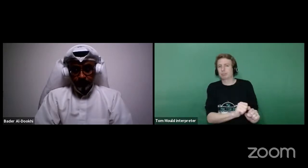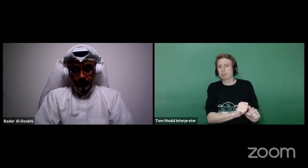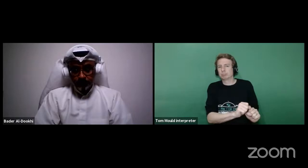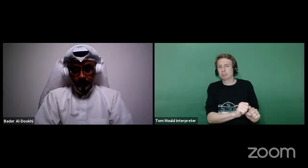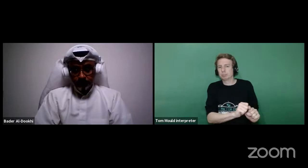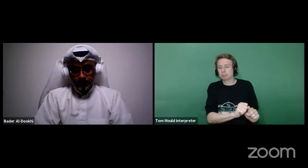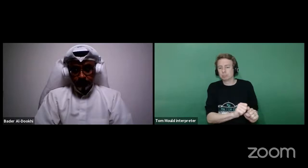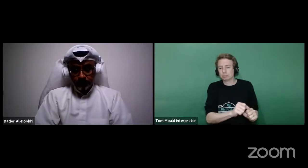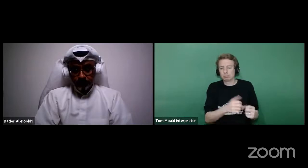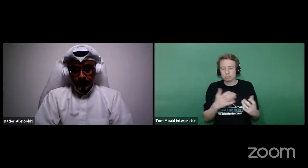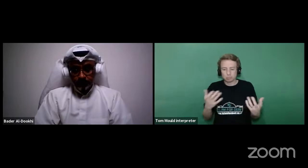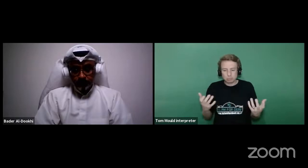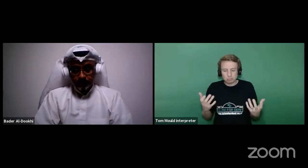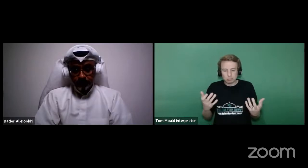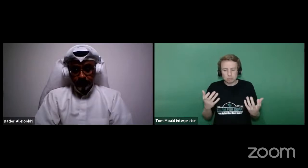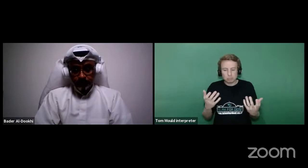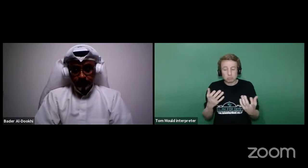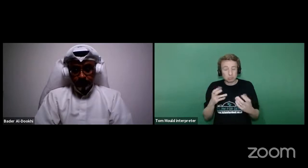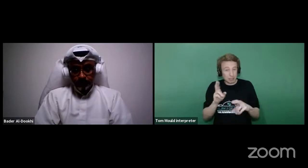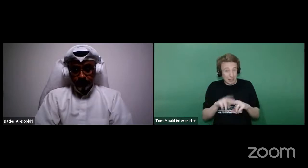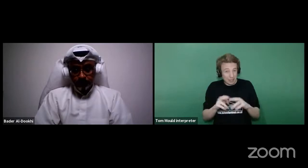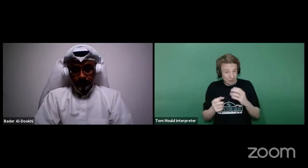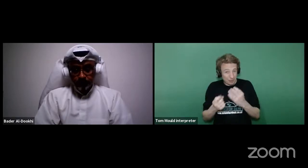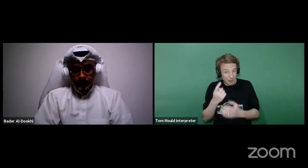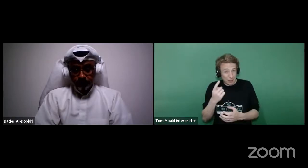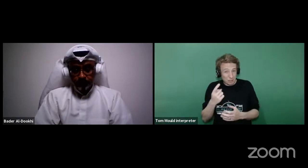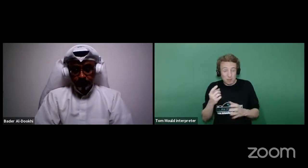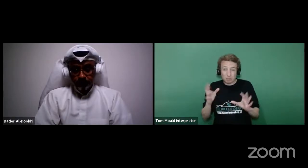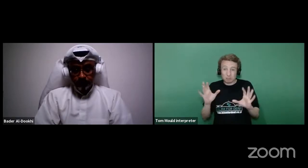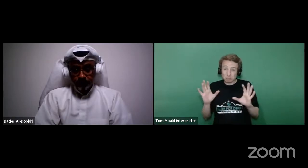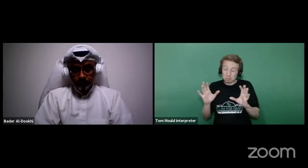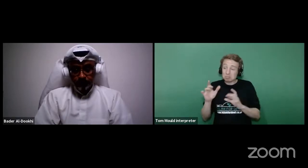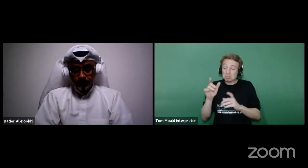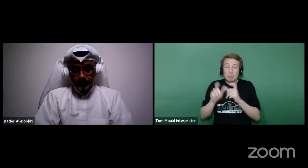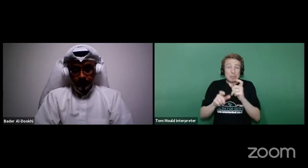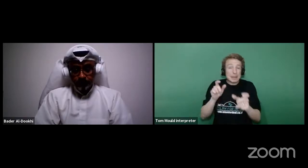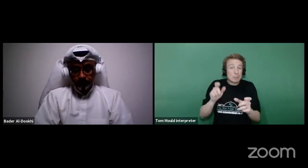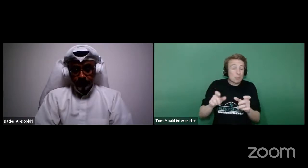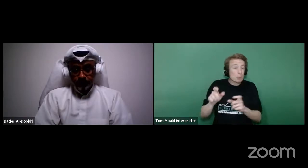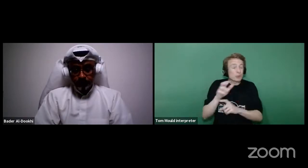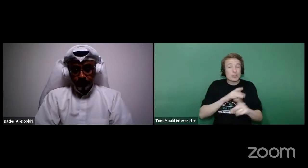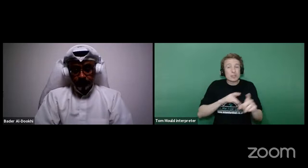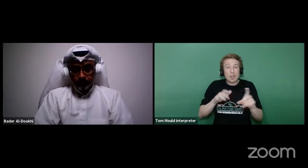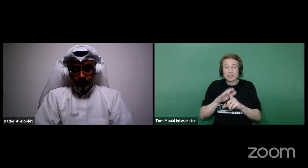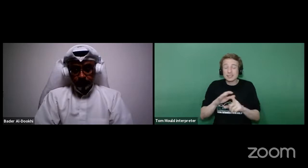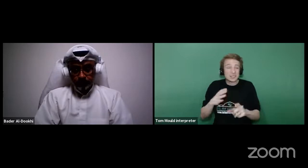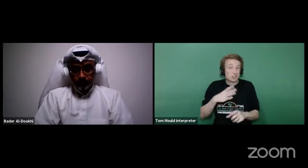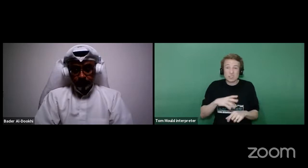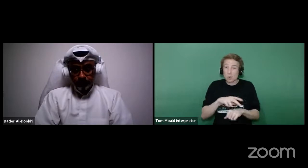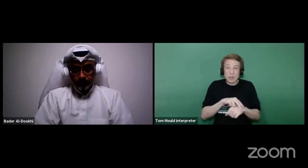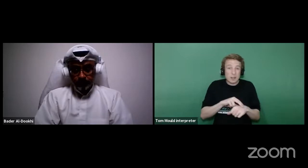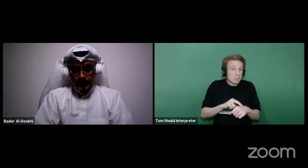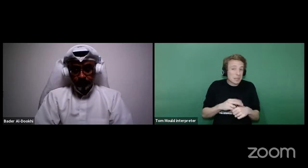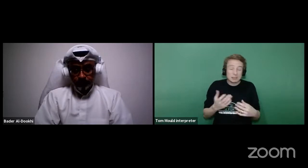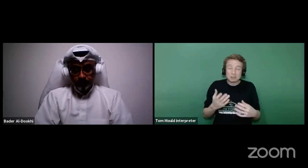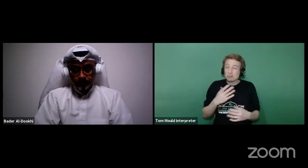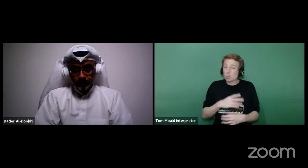then the people and the society wouldn't be in need of those who protected them and those who